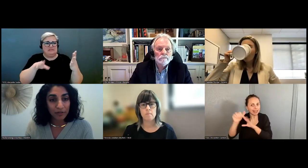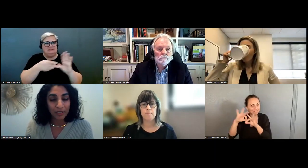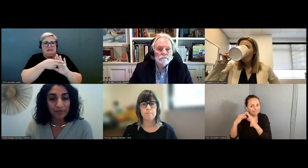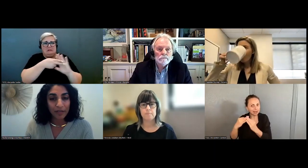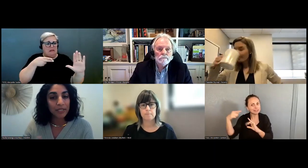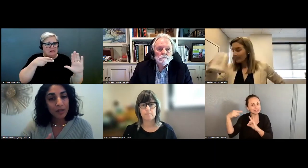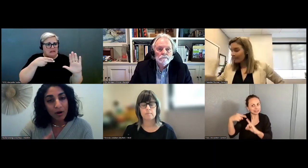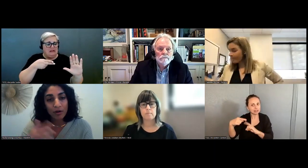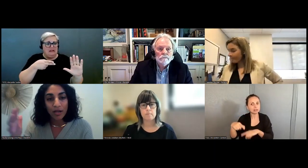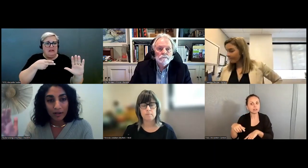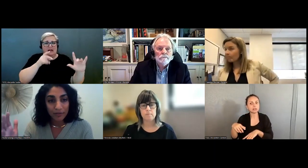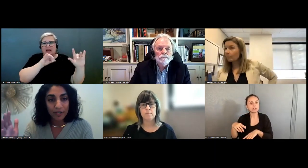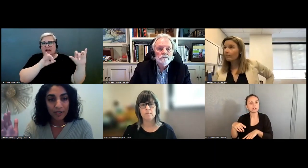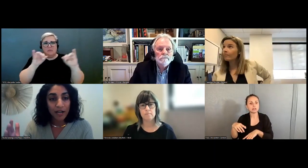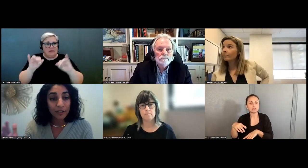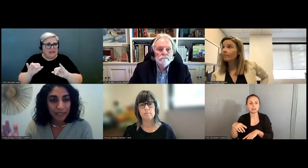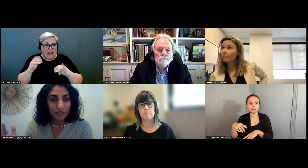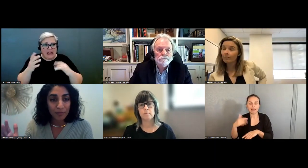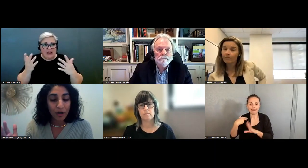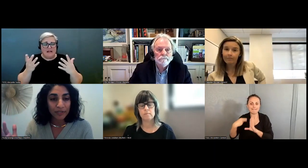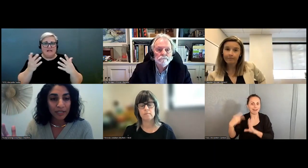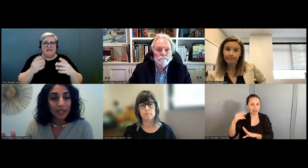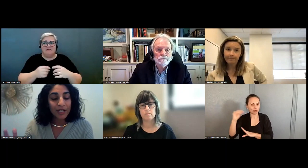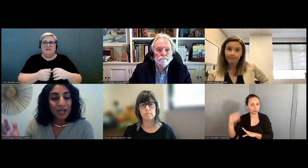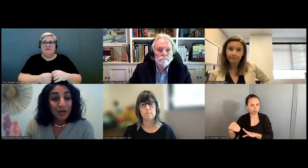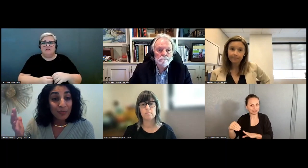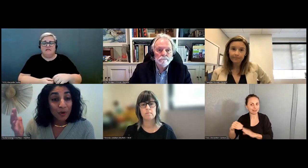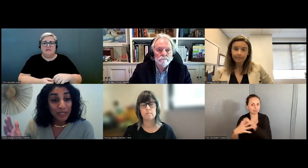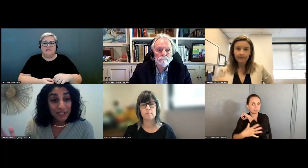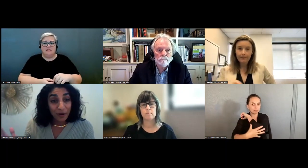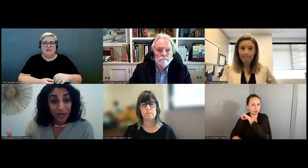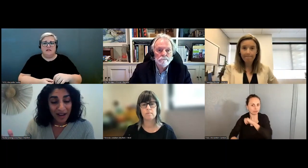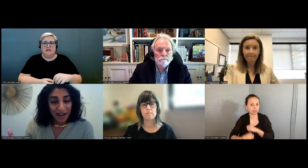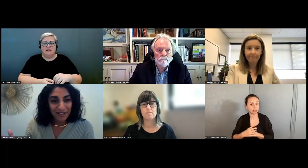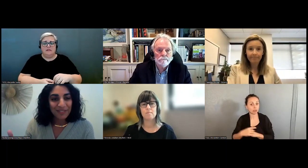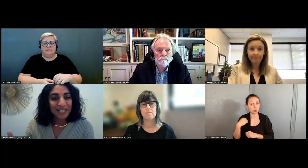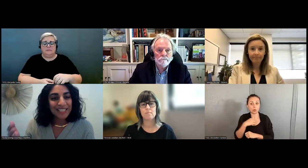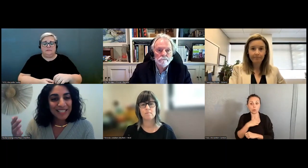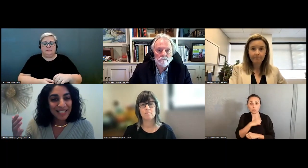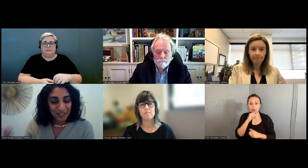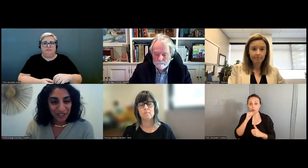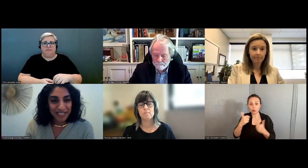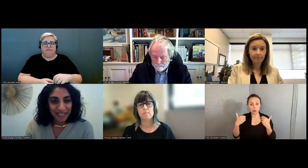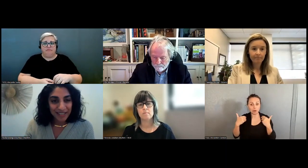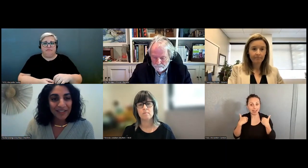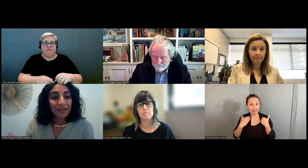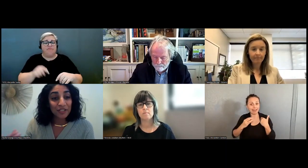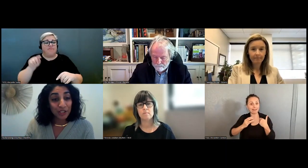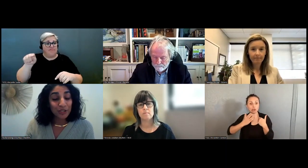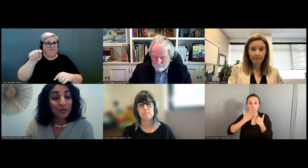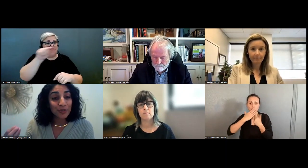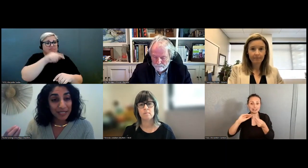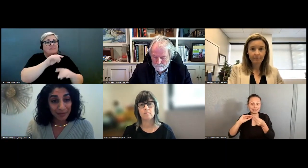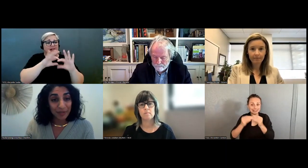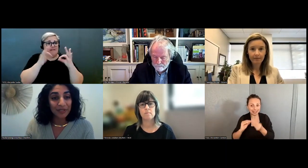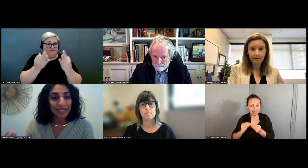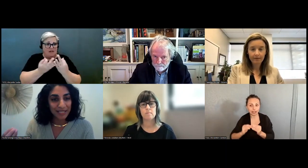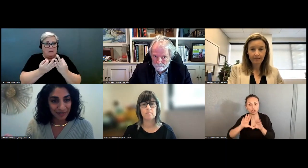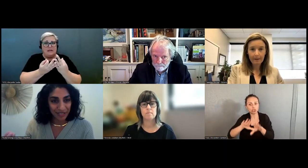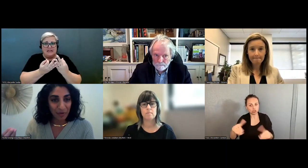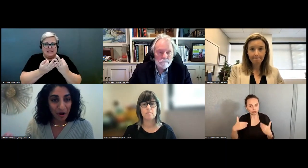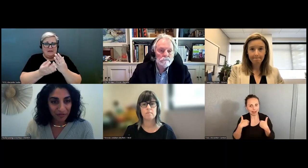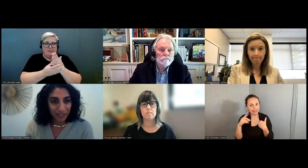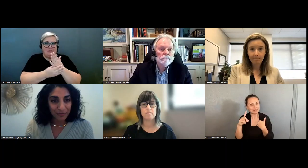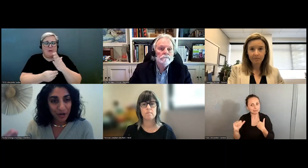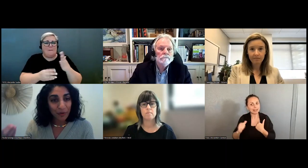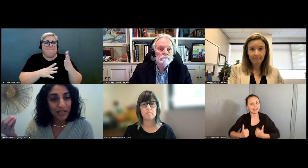particularly mother-led families, all have higher rates of poverty. What we don't have is good data on children with disabilities